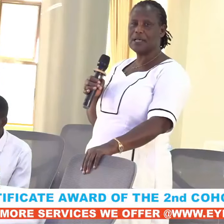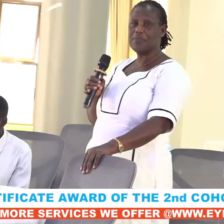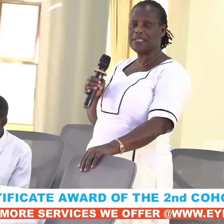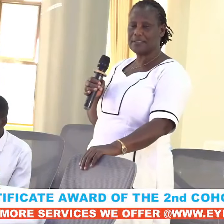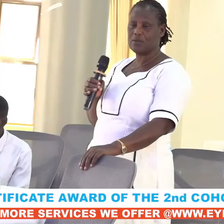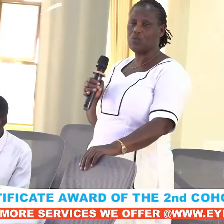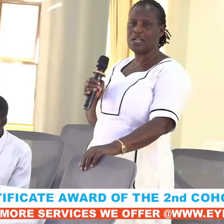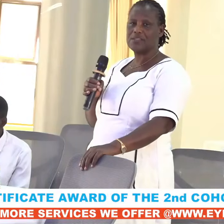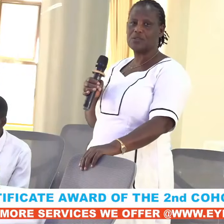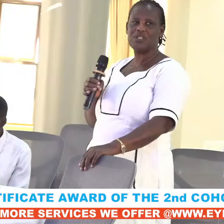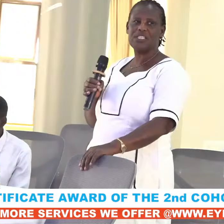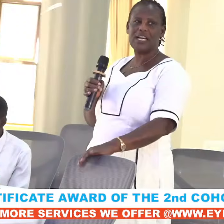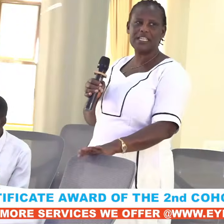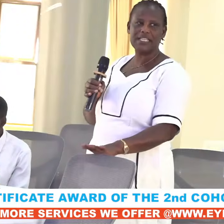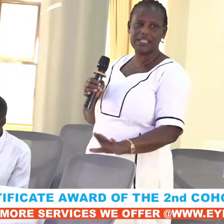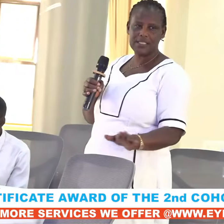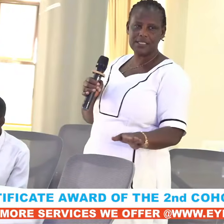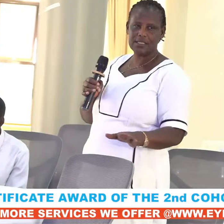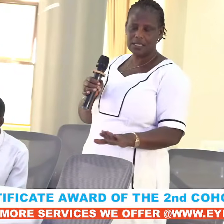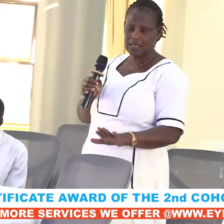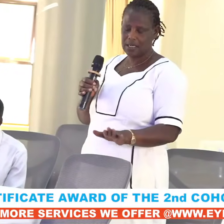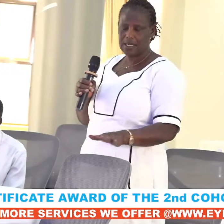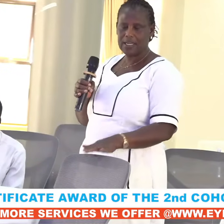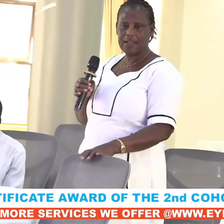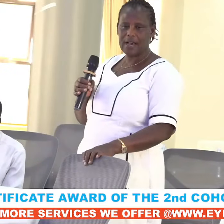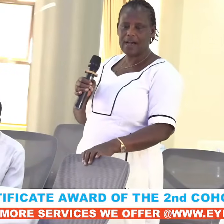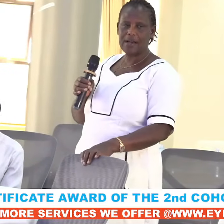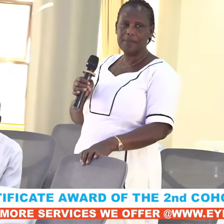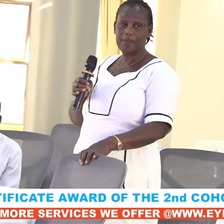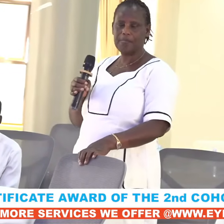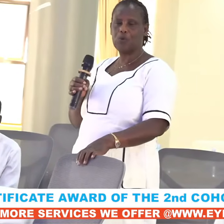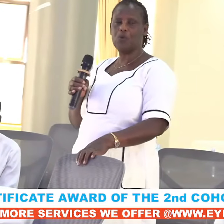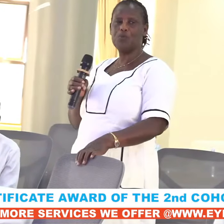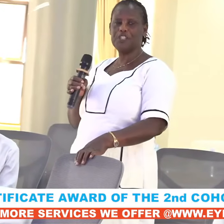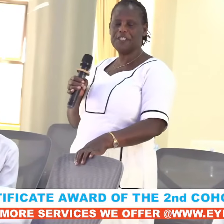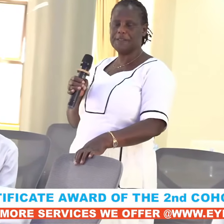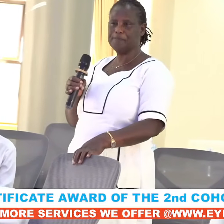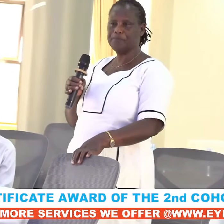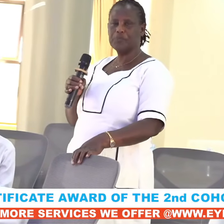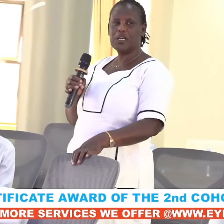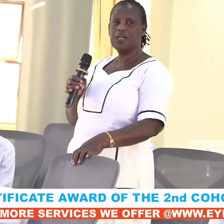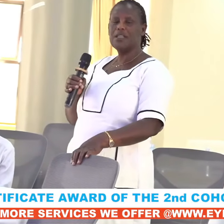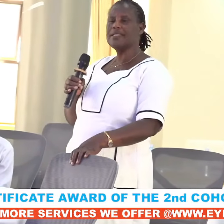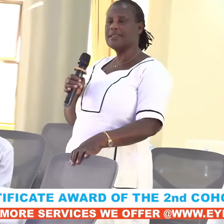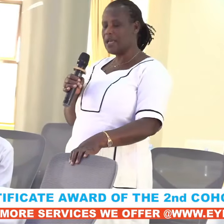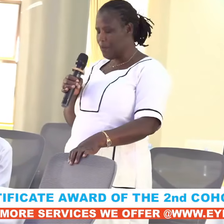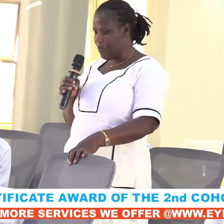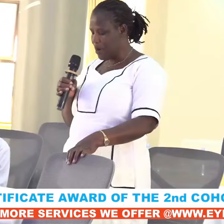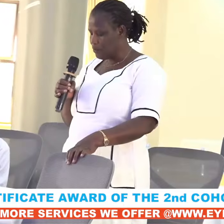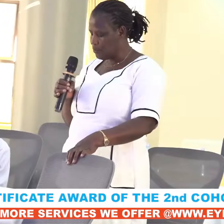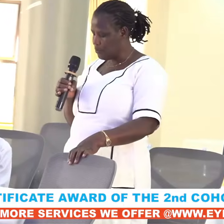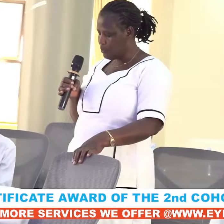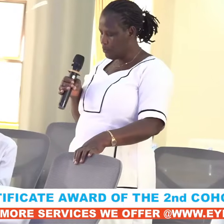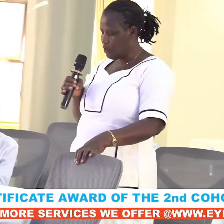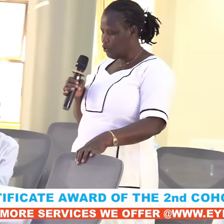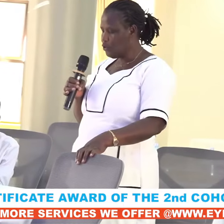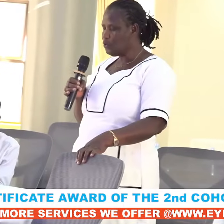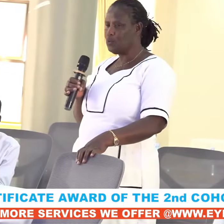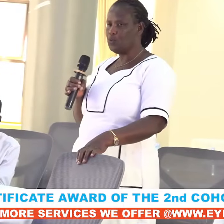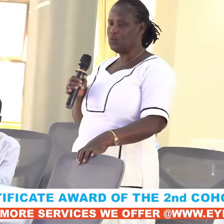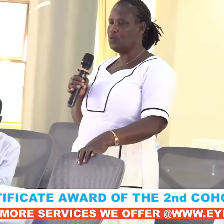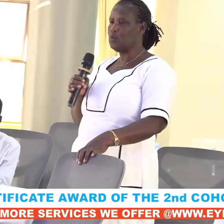the basic ones which are needed in the community. This came about